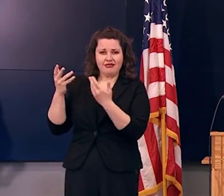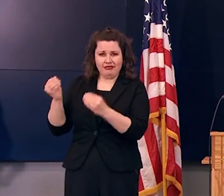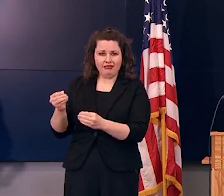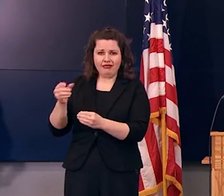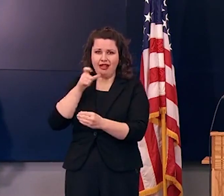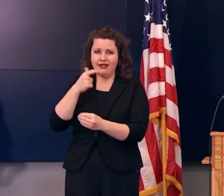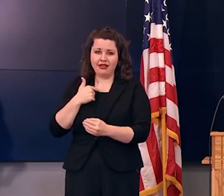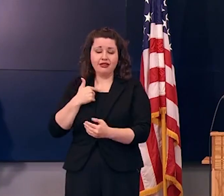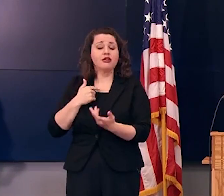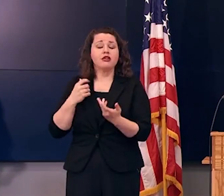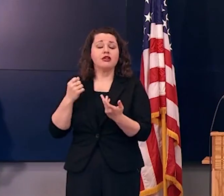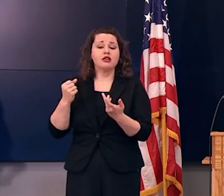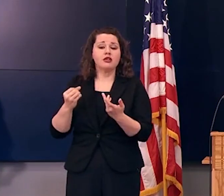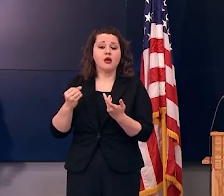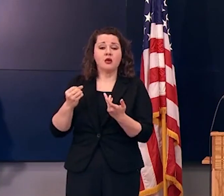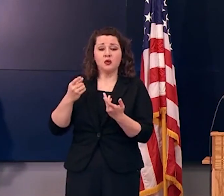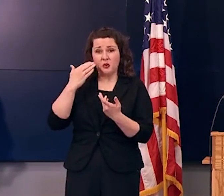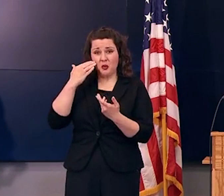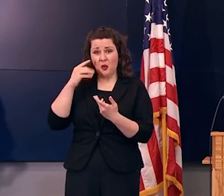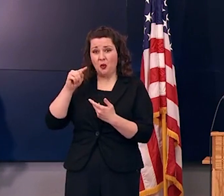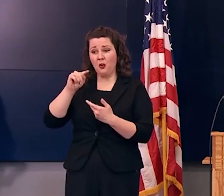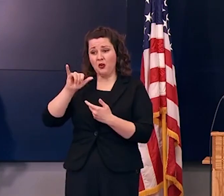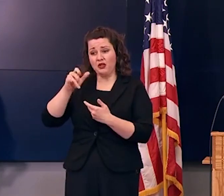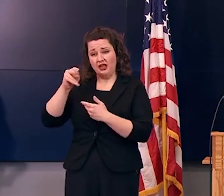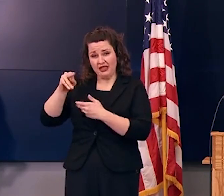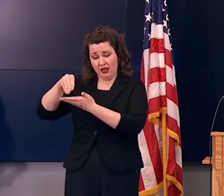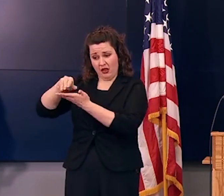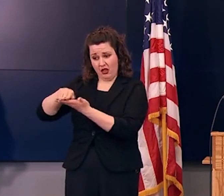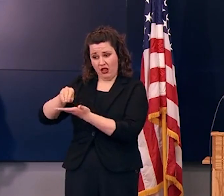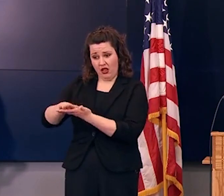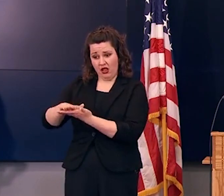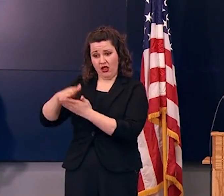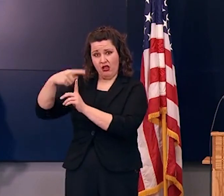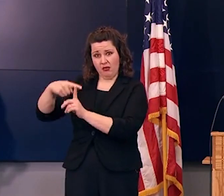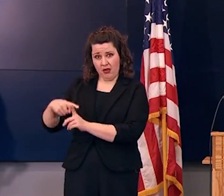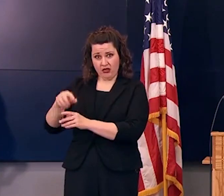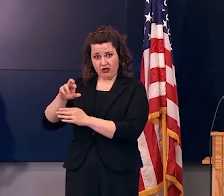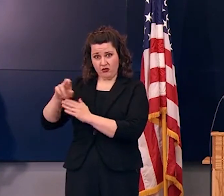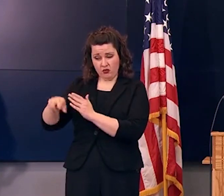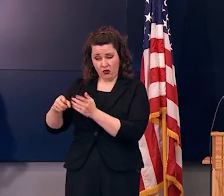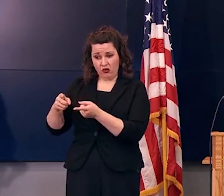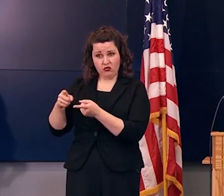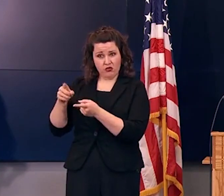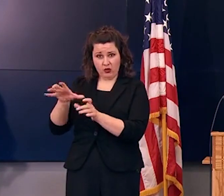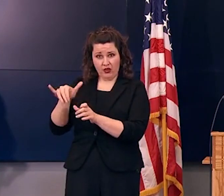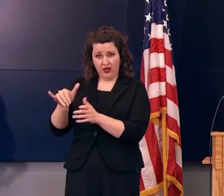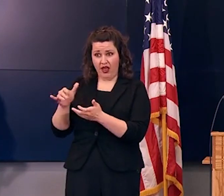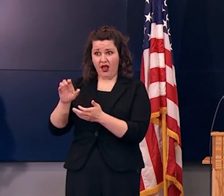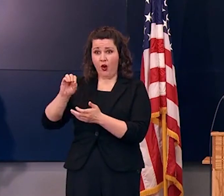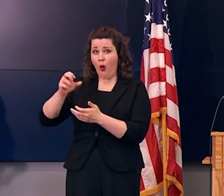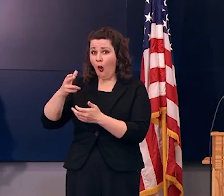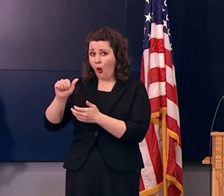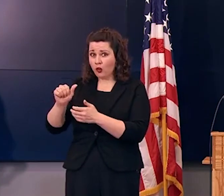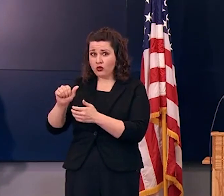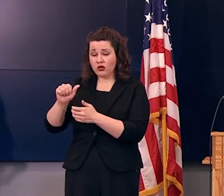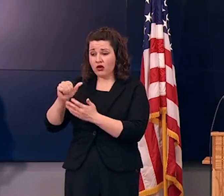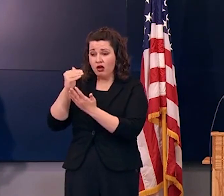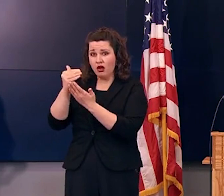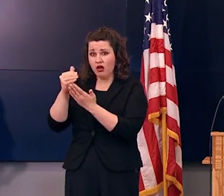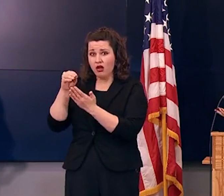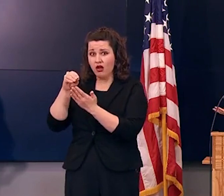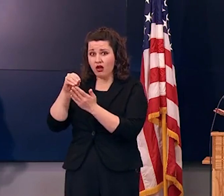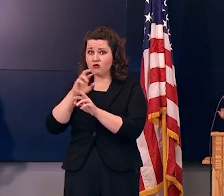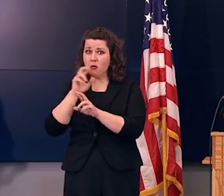Tyson is basically recording COVID-19 cases, and are they doing that on any kind of OSHA log or